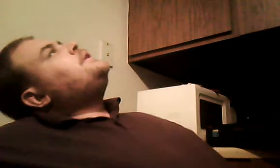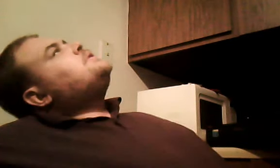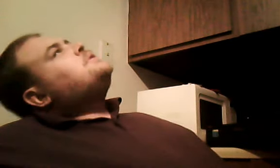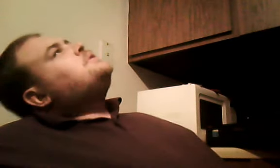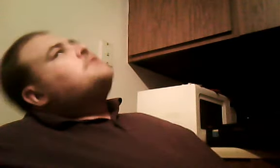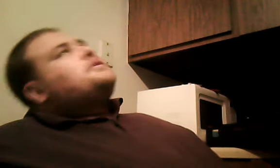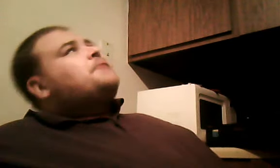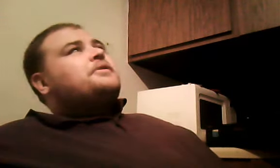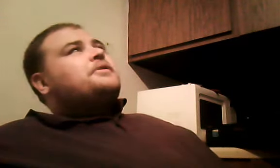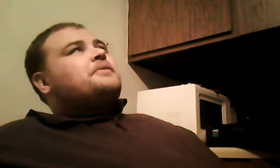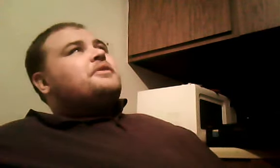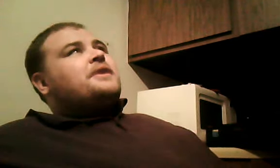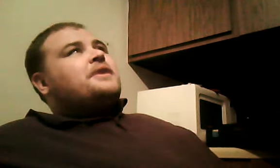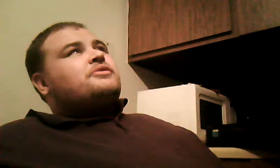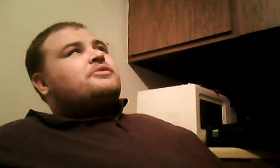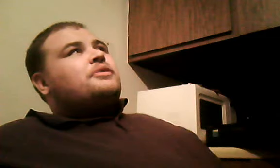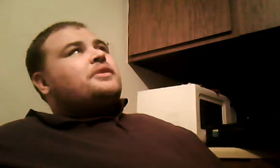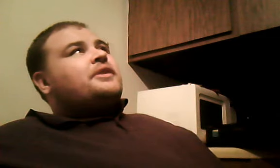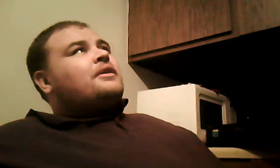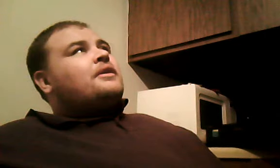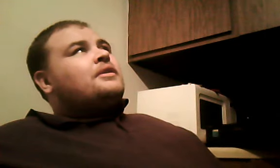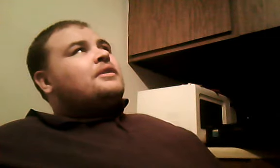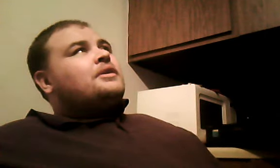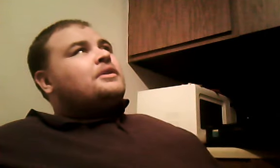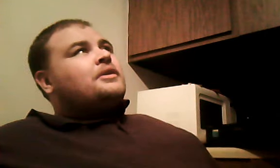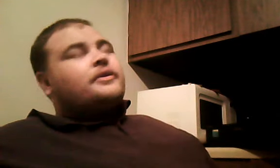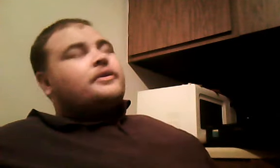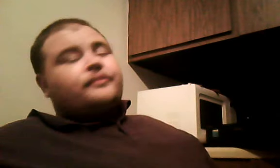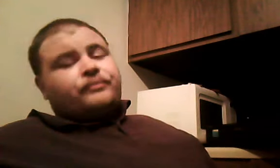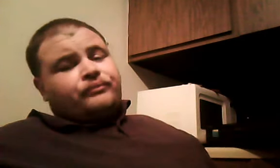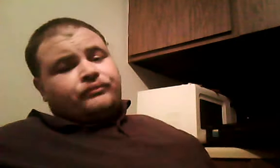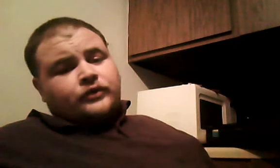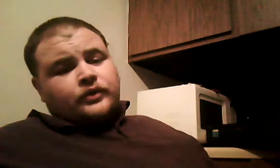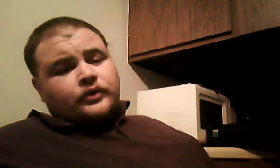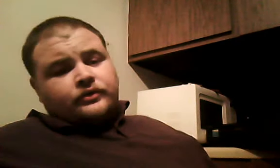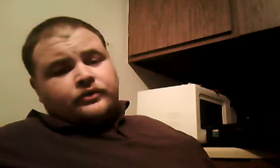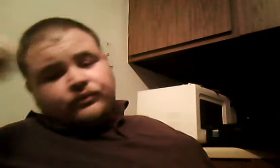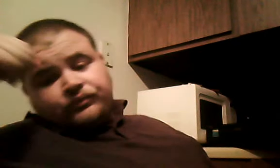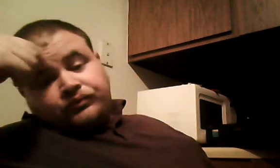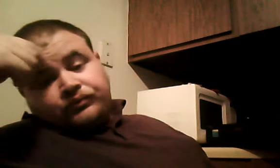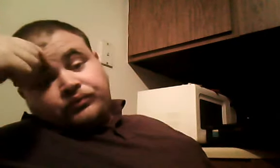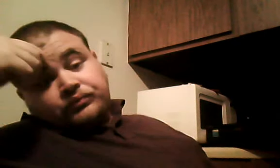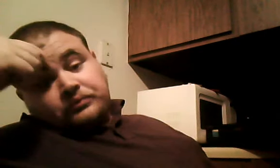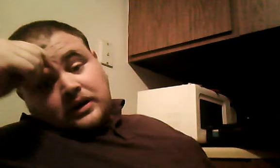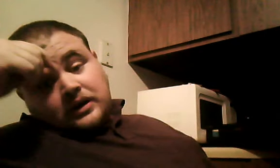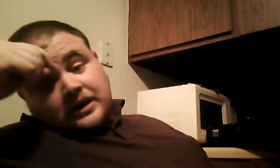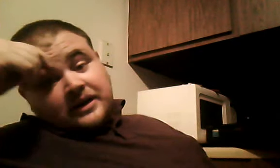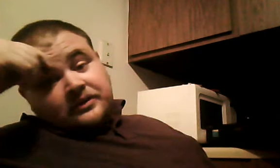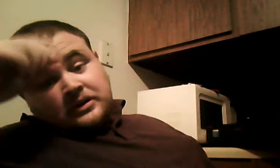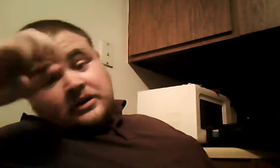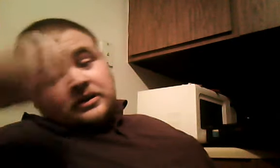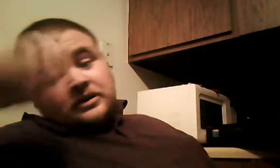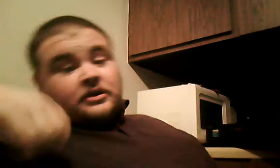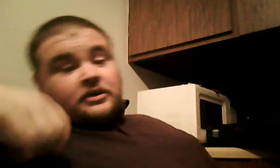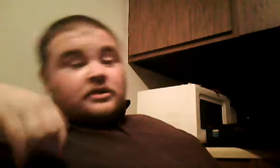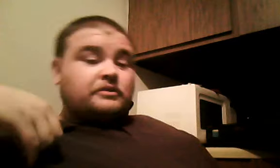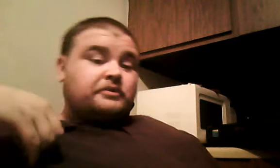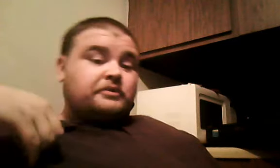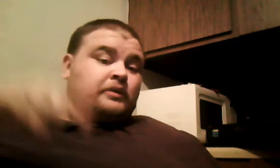And maybe some other matches thrown in there. Who knows? Guys. Bizarre